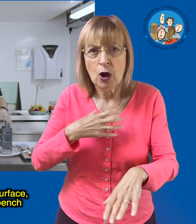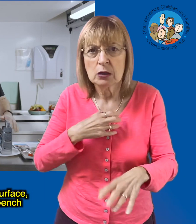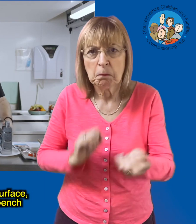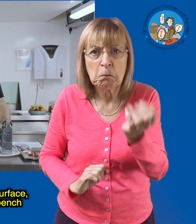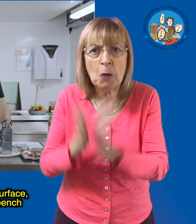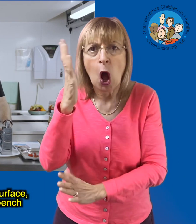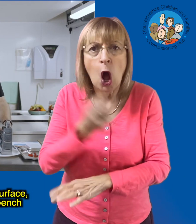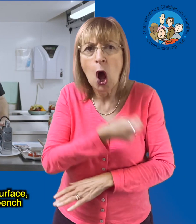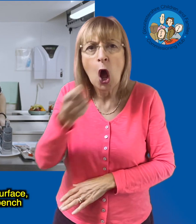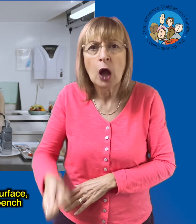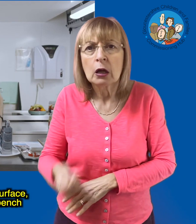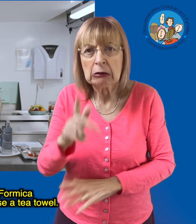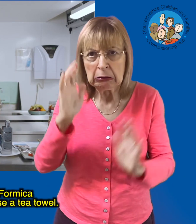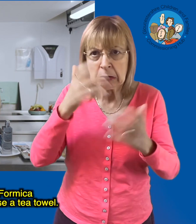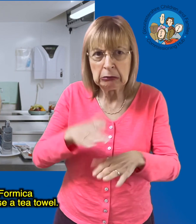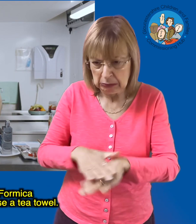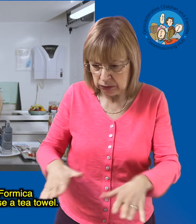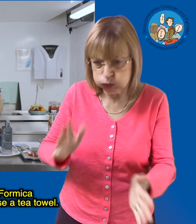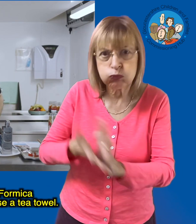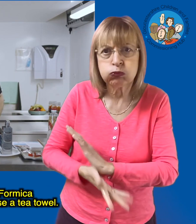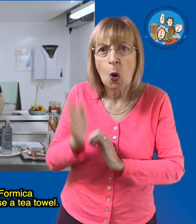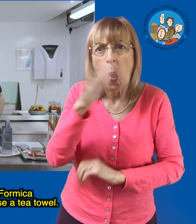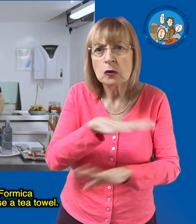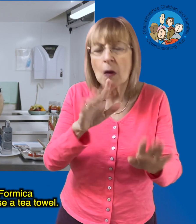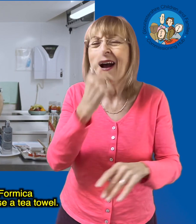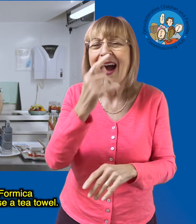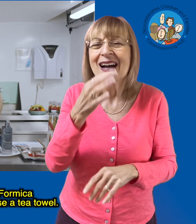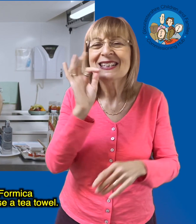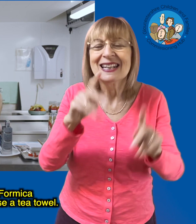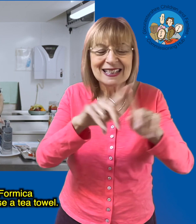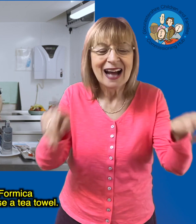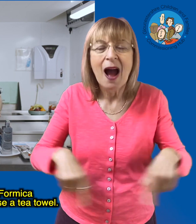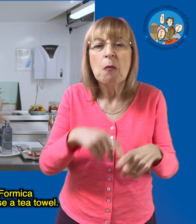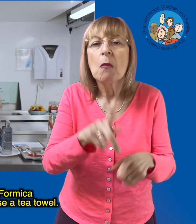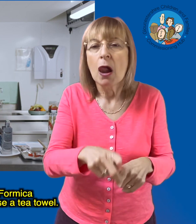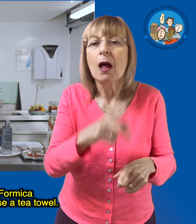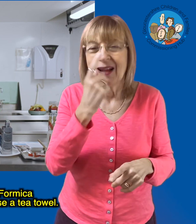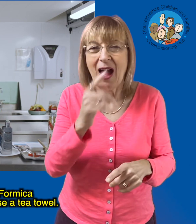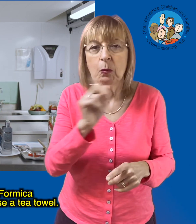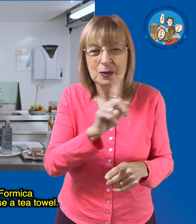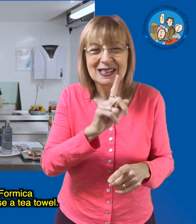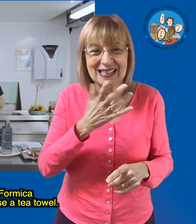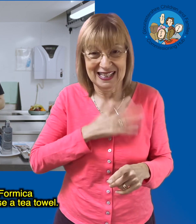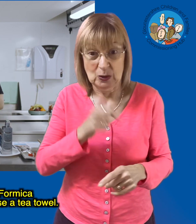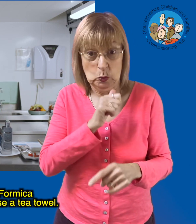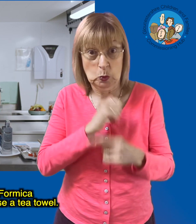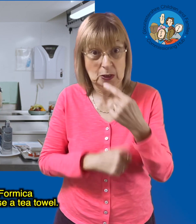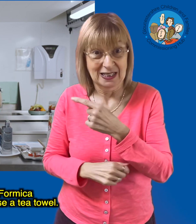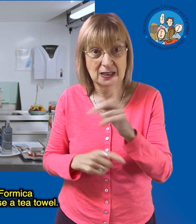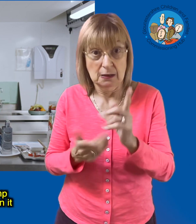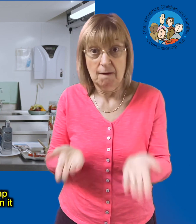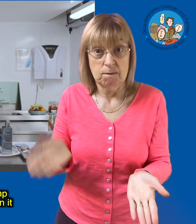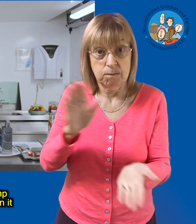a stainless steel bench and you're worried about burning a formica or top or whatever you've got at home, then you can use a tea